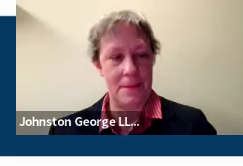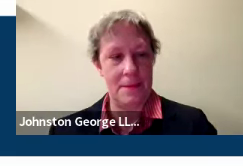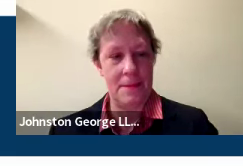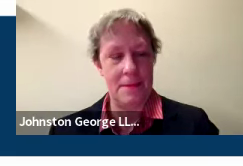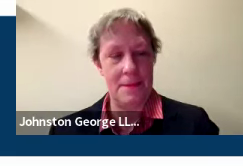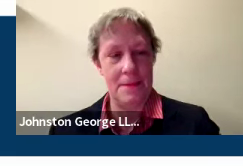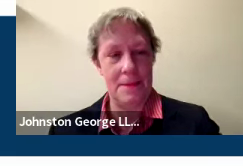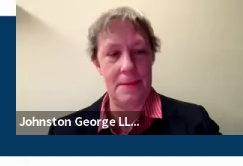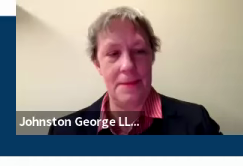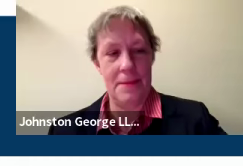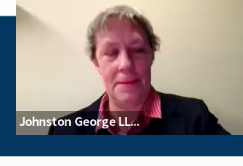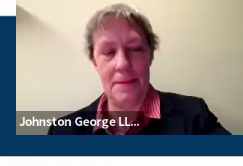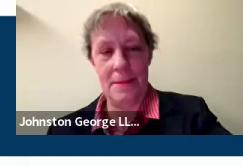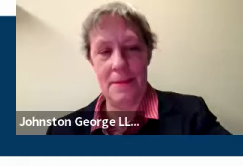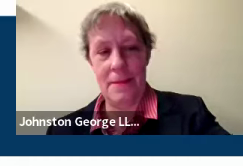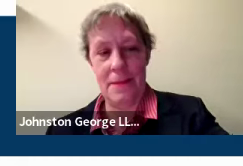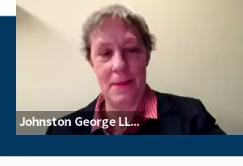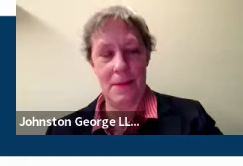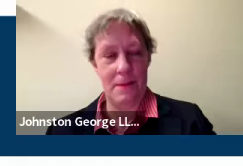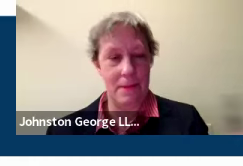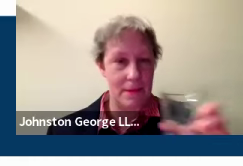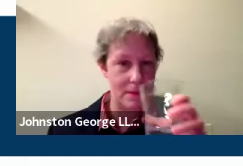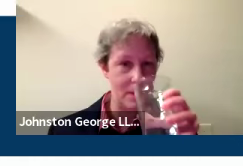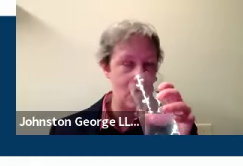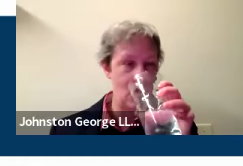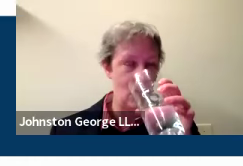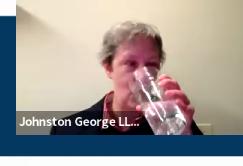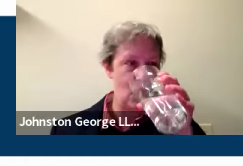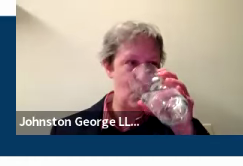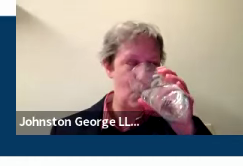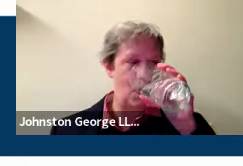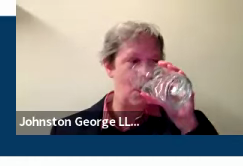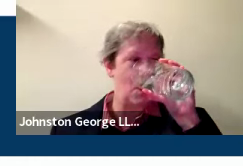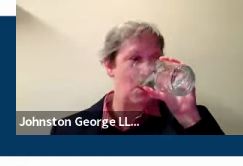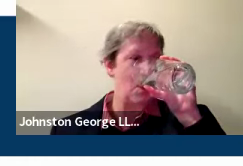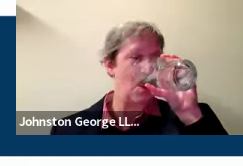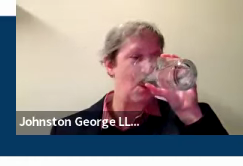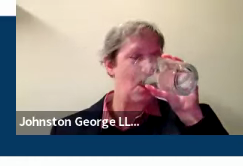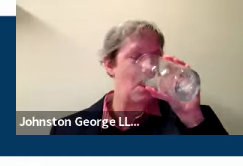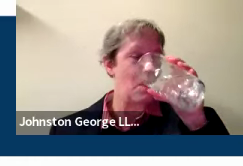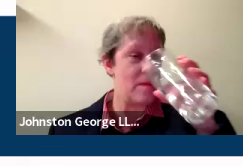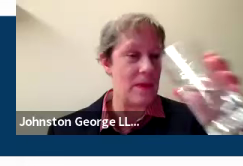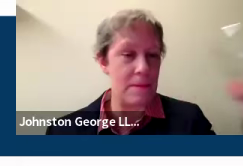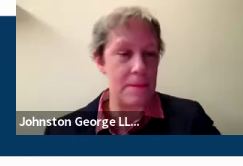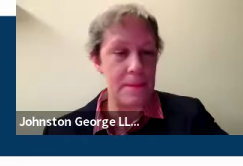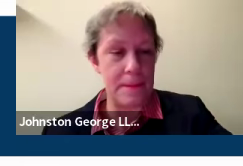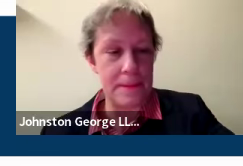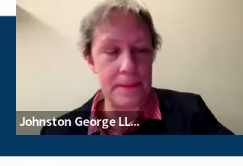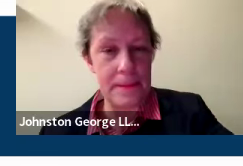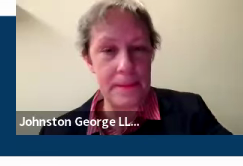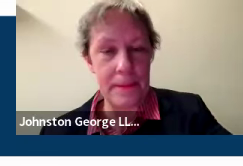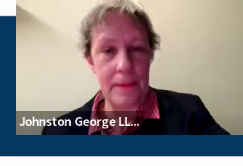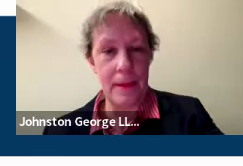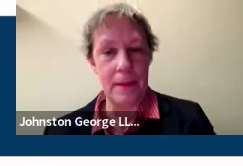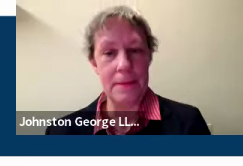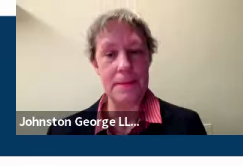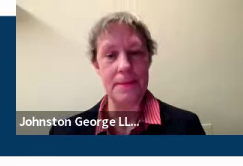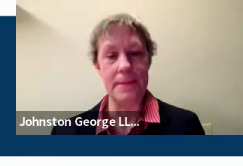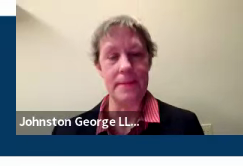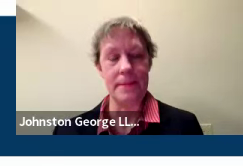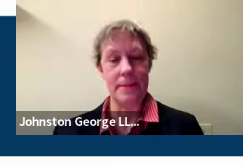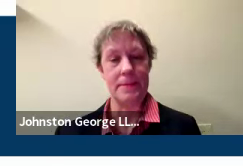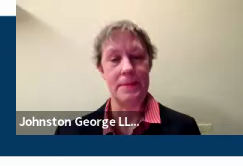Washington, advocating for full funding of special education for children with disabilities. She has worked extensively